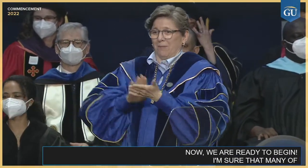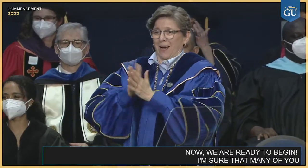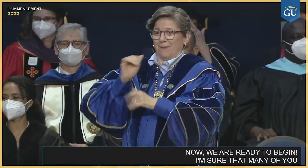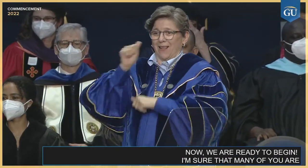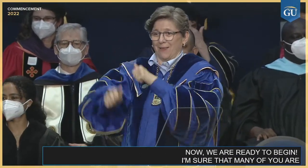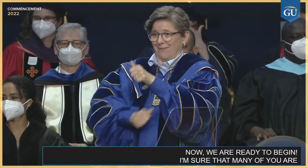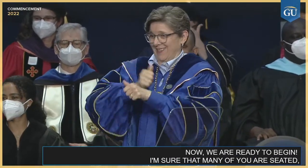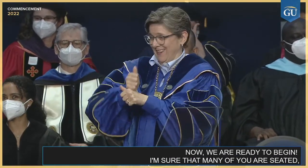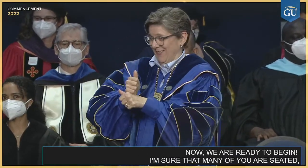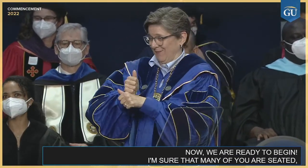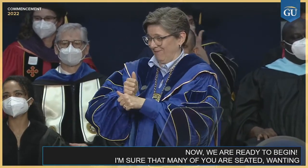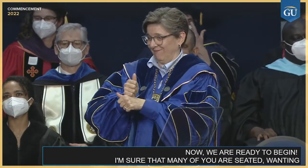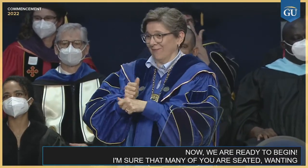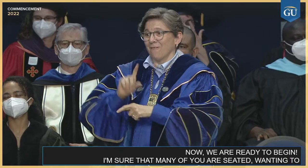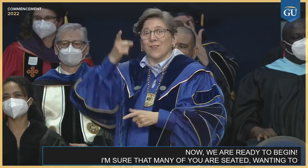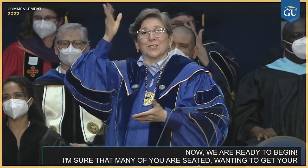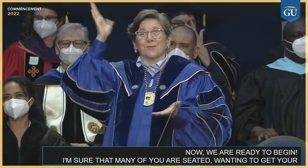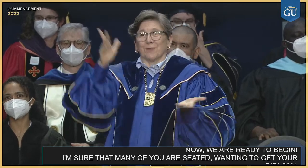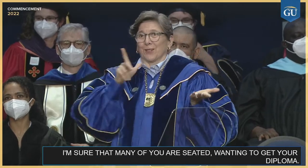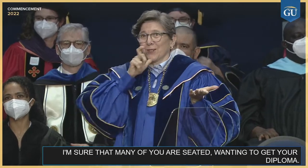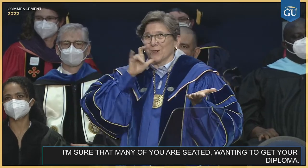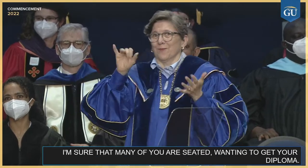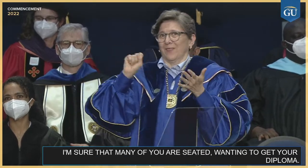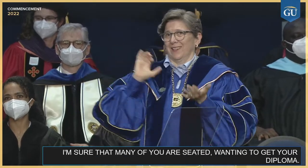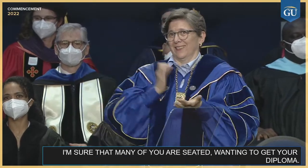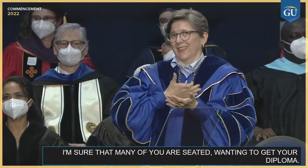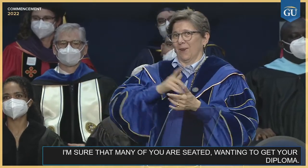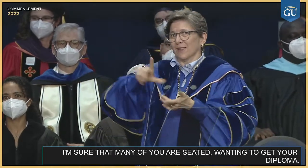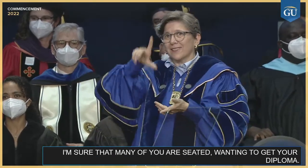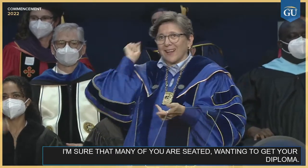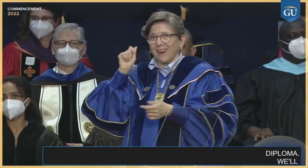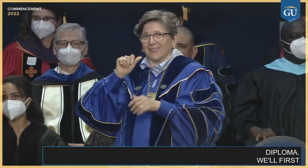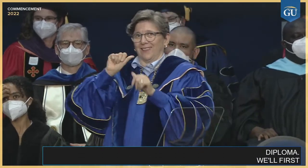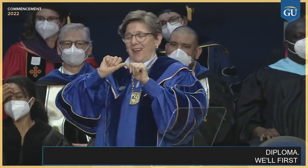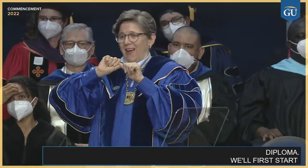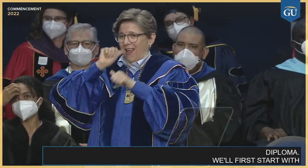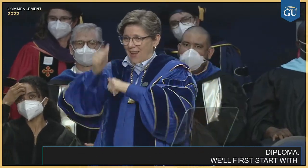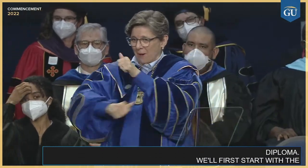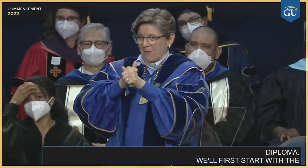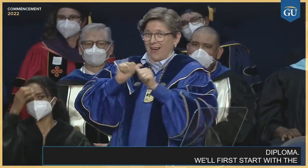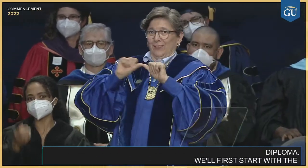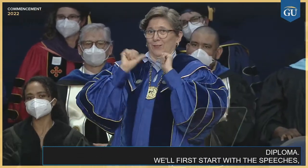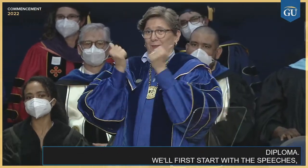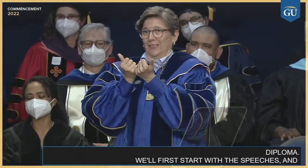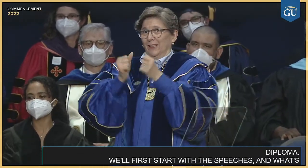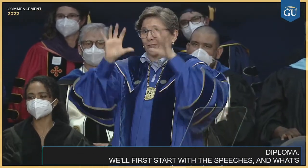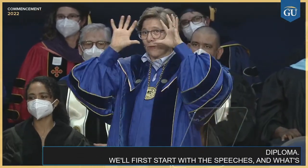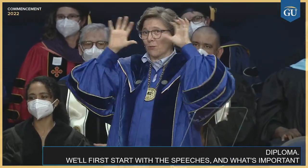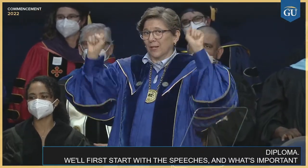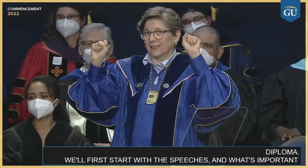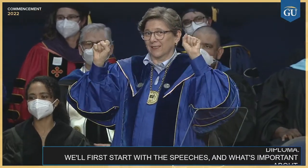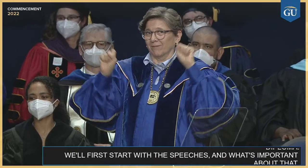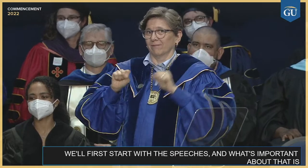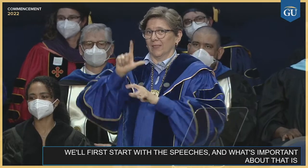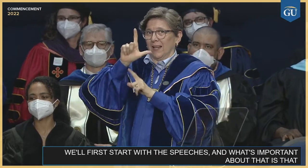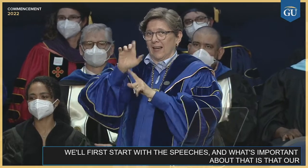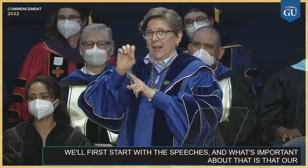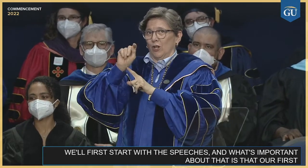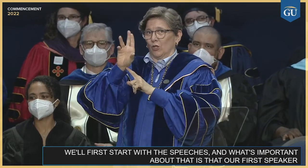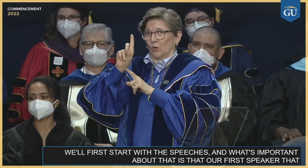first start with the speeches, and what's important about that is that our first speaker that we have for you is the Gallaudet Alumni Association